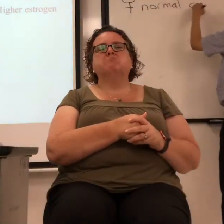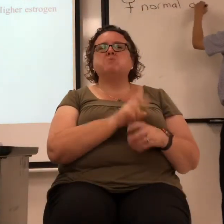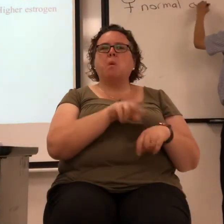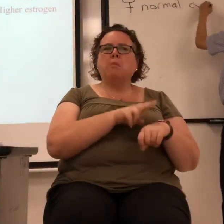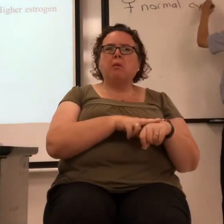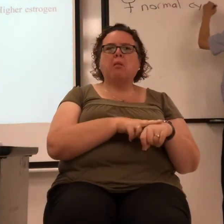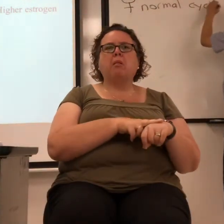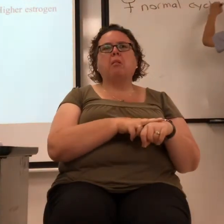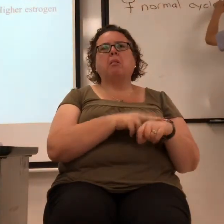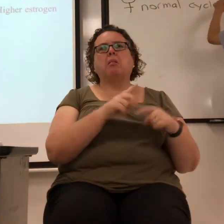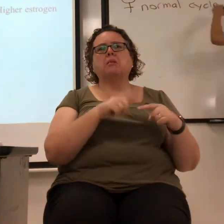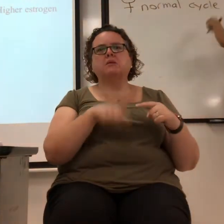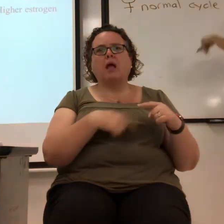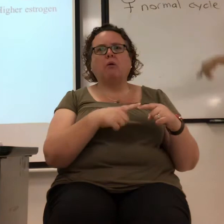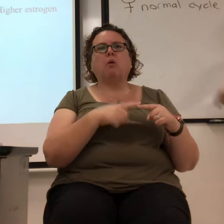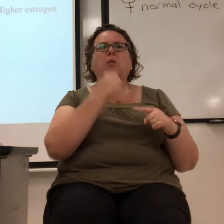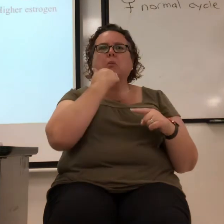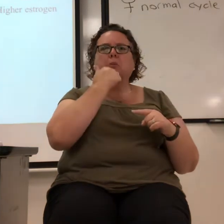normal cycle.